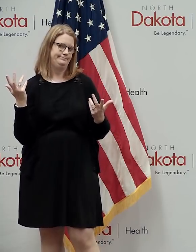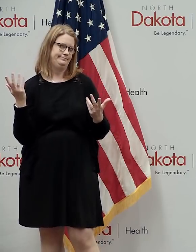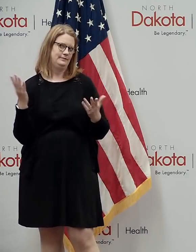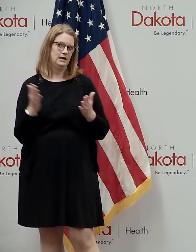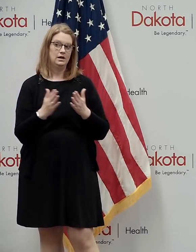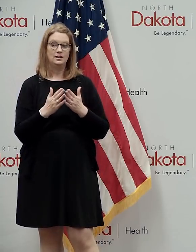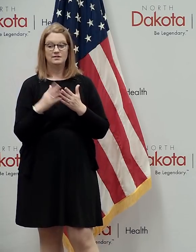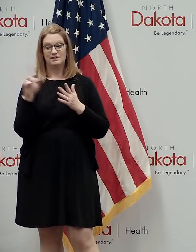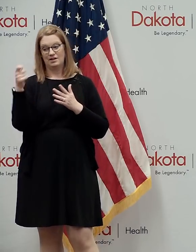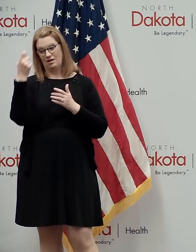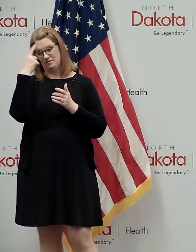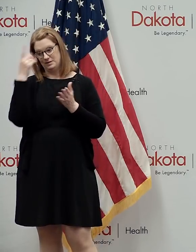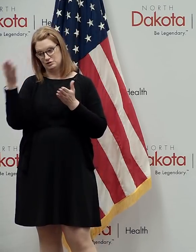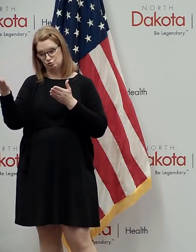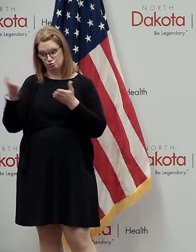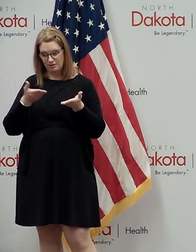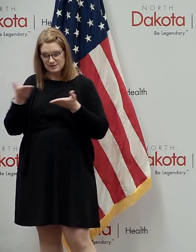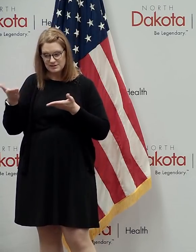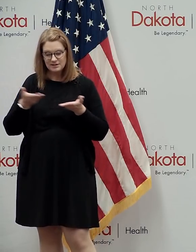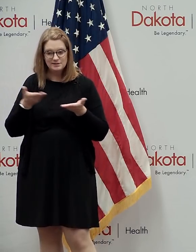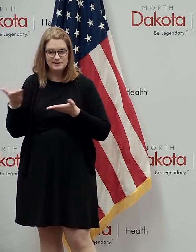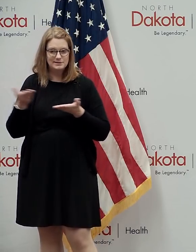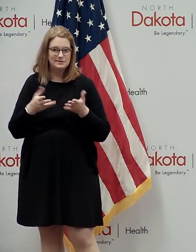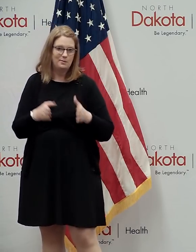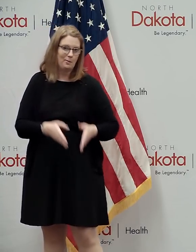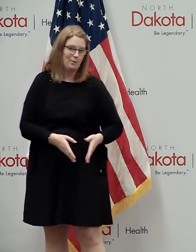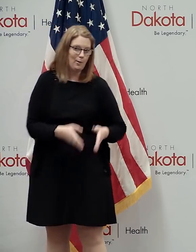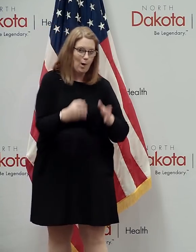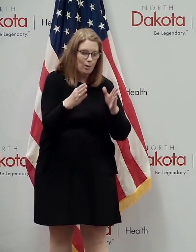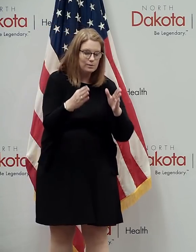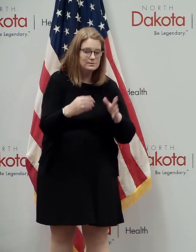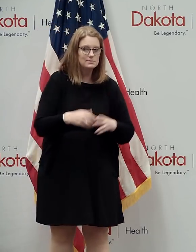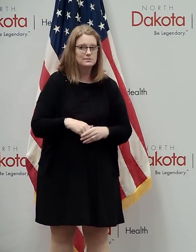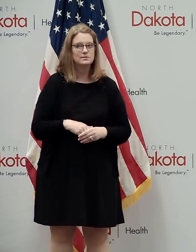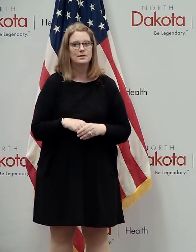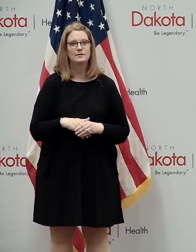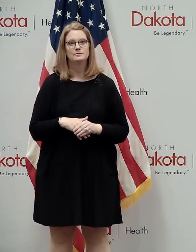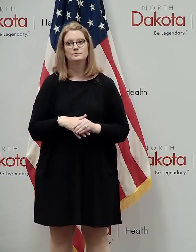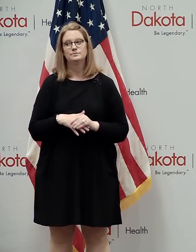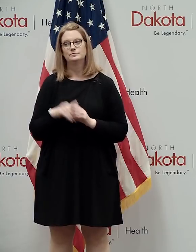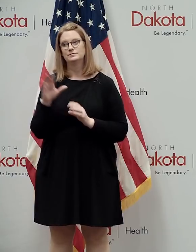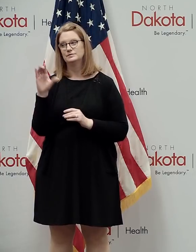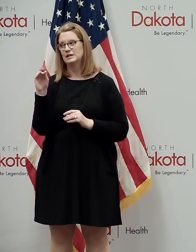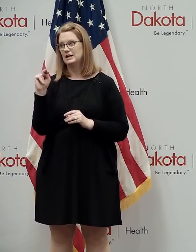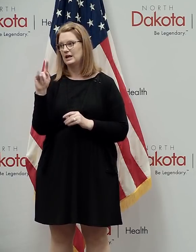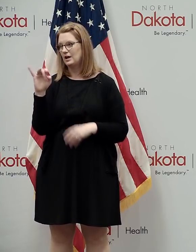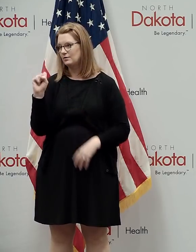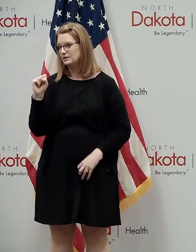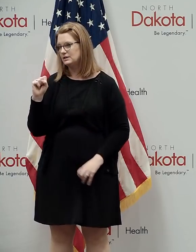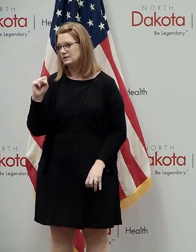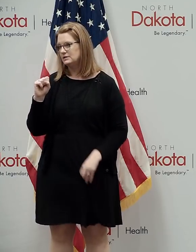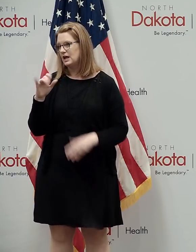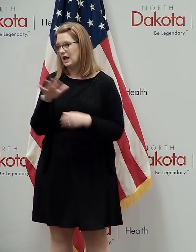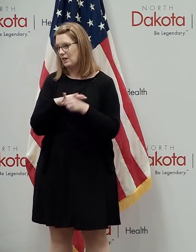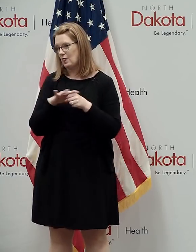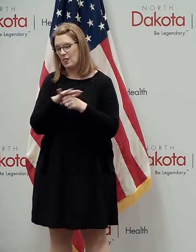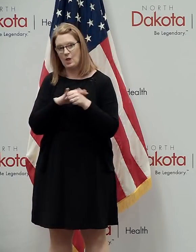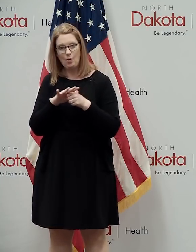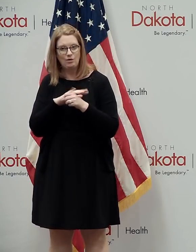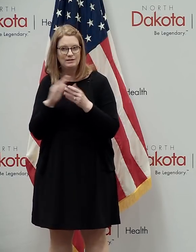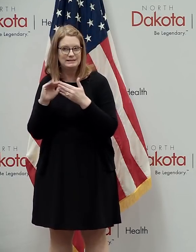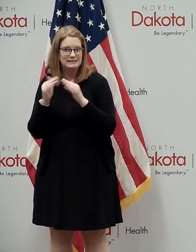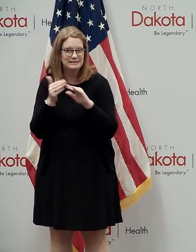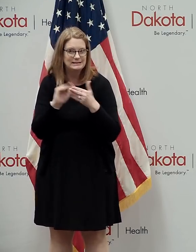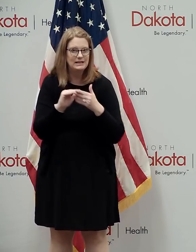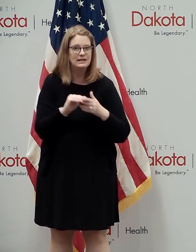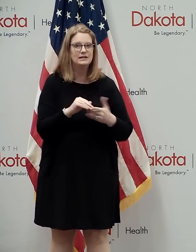general government services, it touches roads, it touches counties and local cities. It touches things